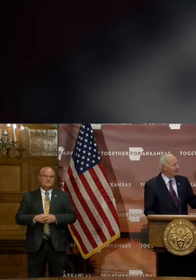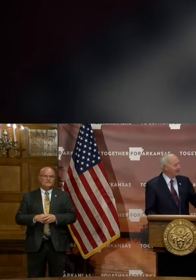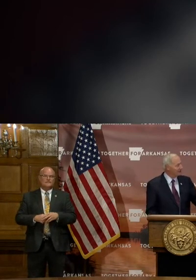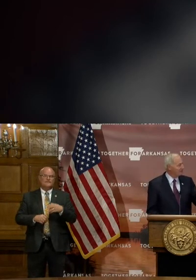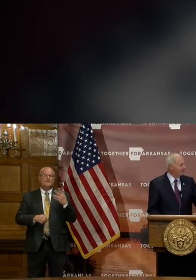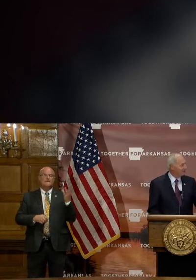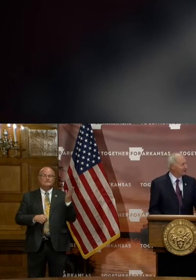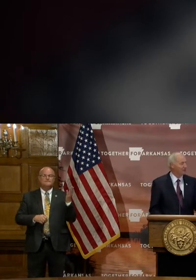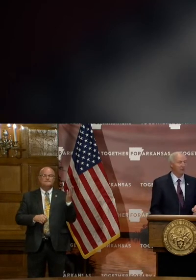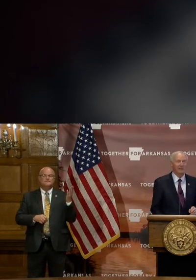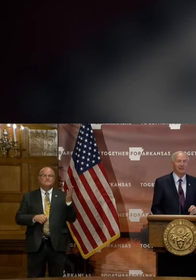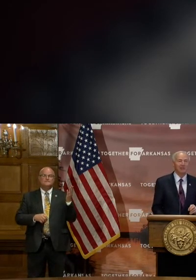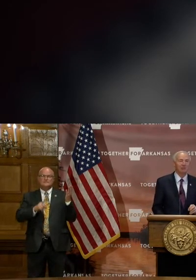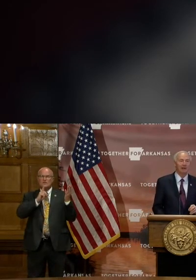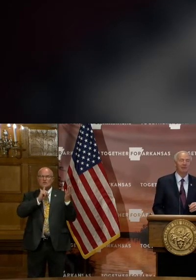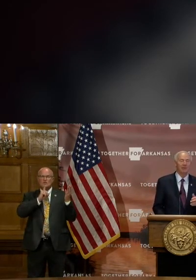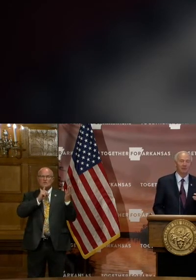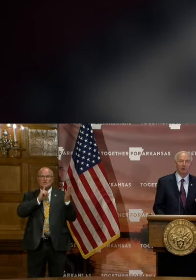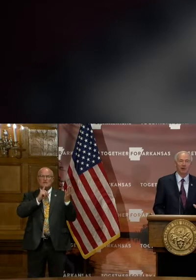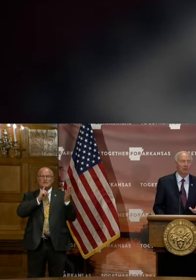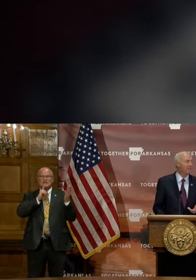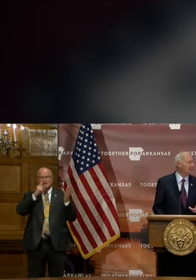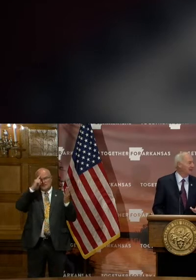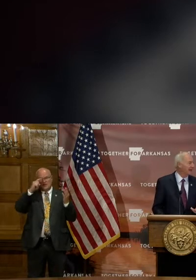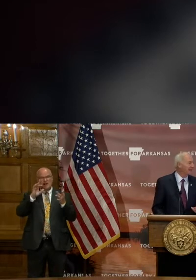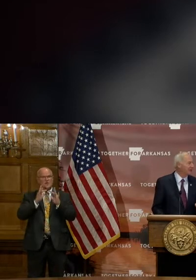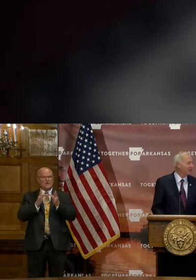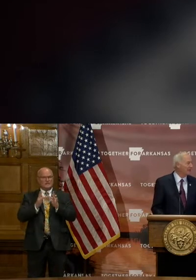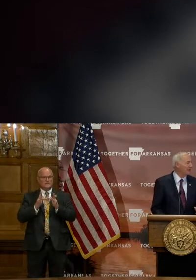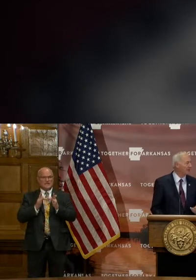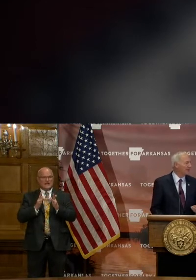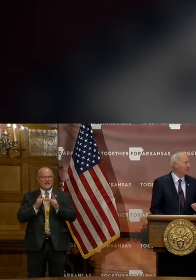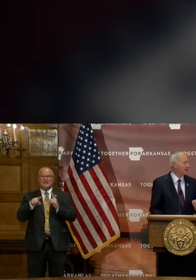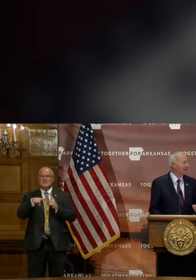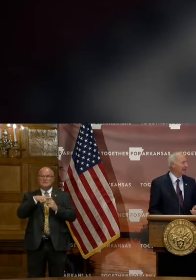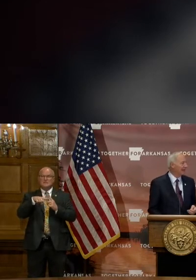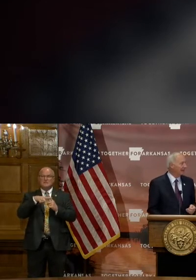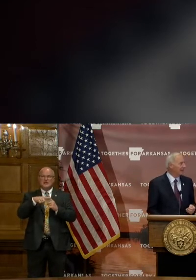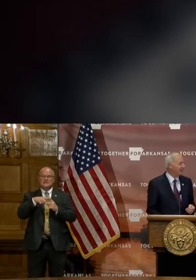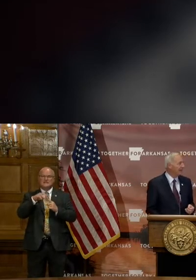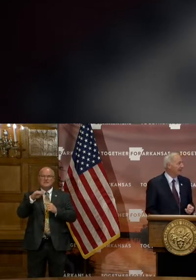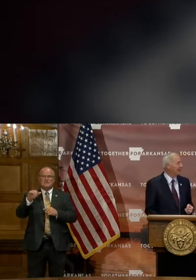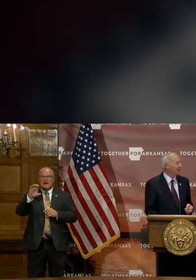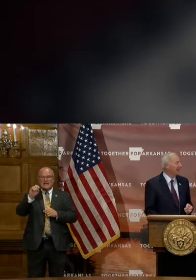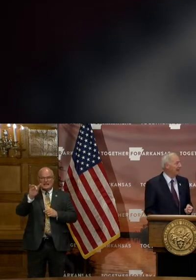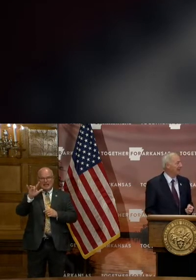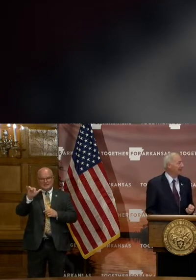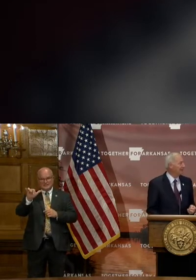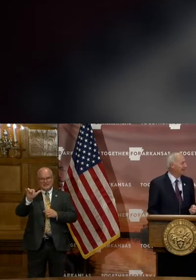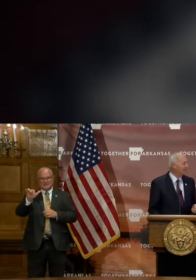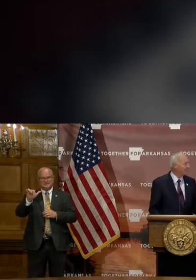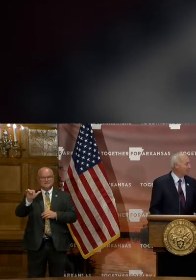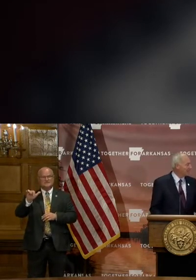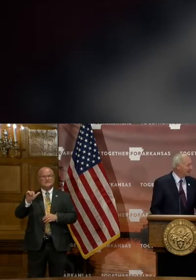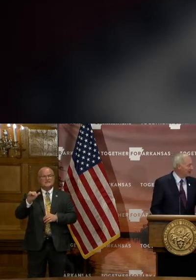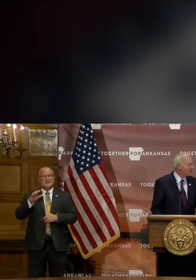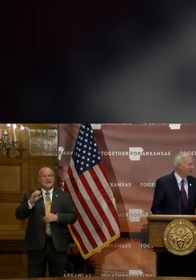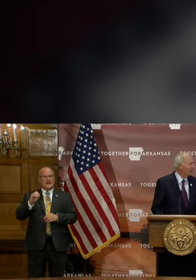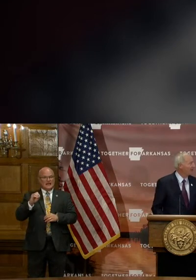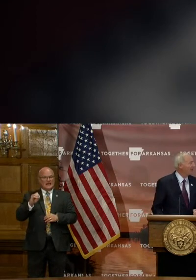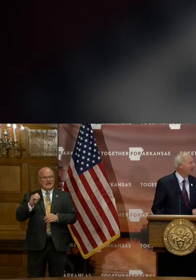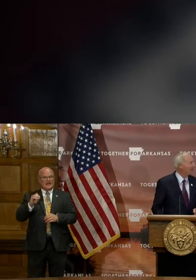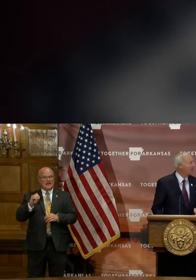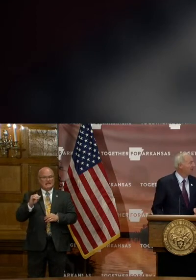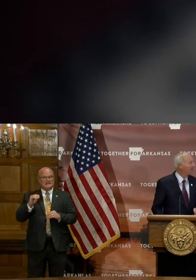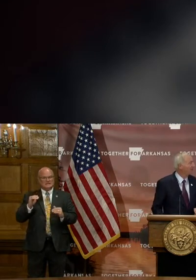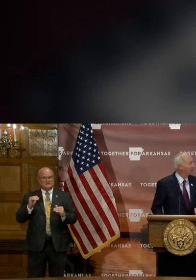This is really just a reference for our website, is our positivity by county, and it's edged